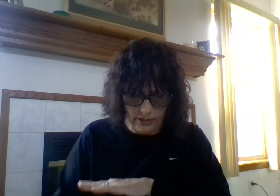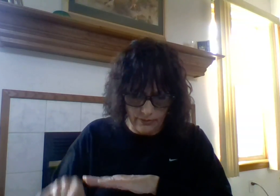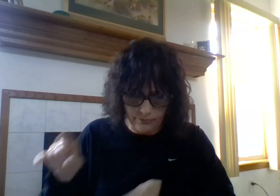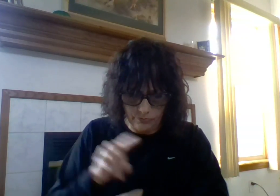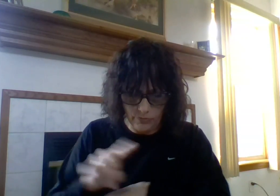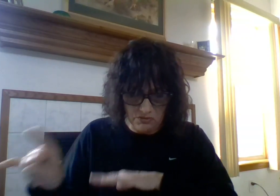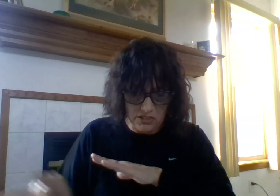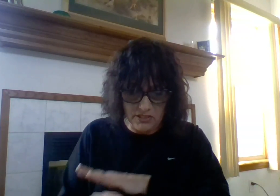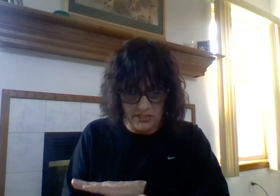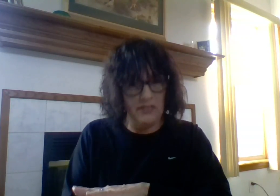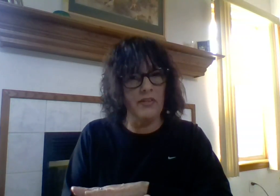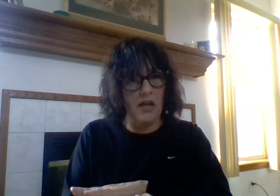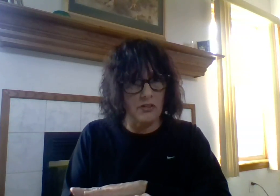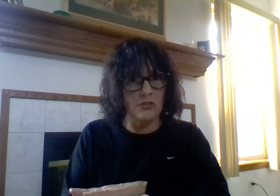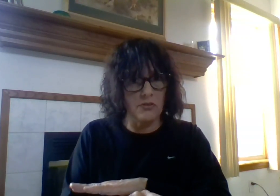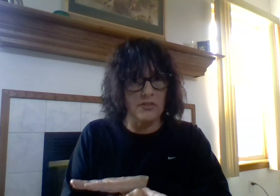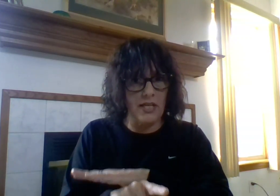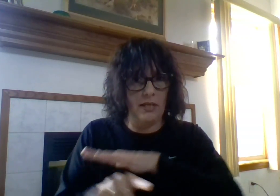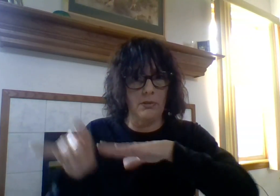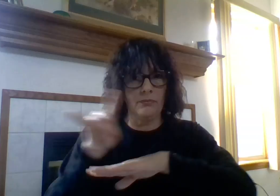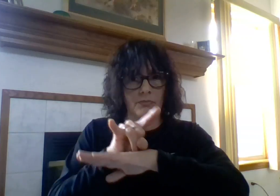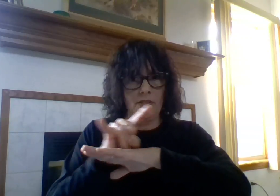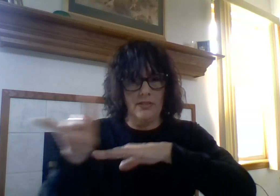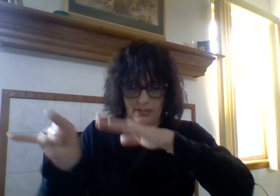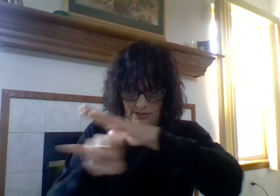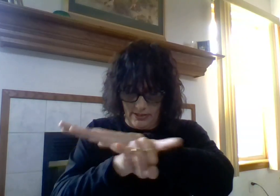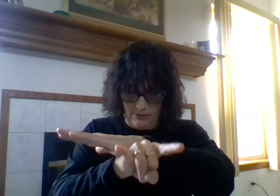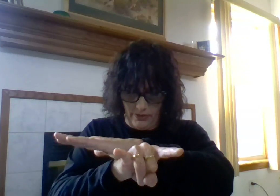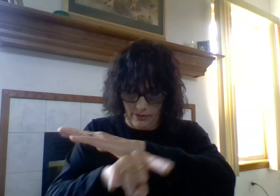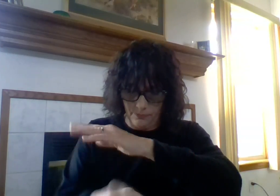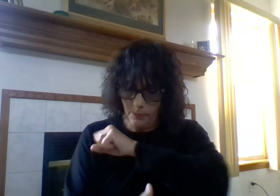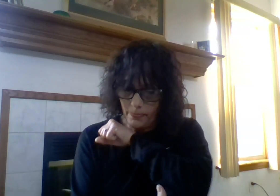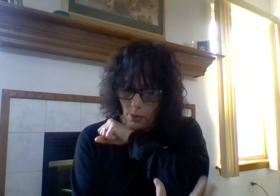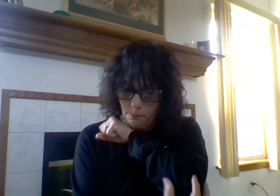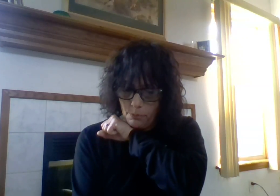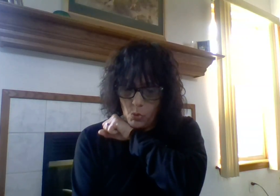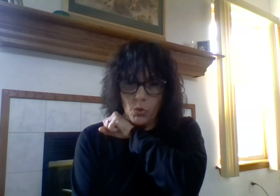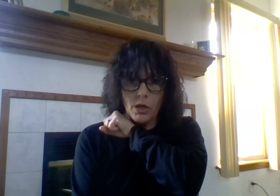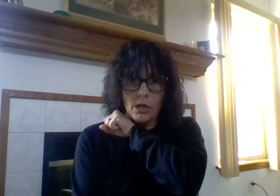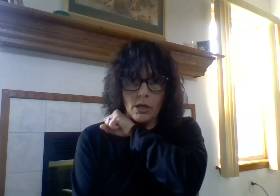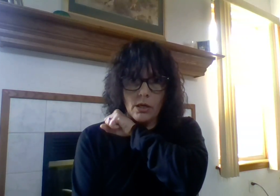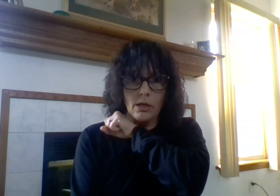deceiving. Deceiving under the table. Deceiving. Poor,